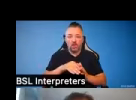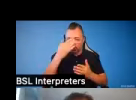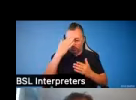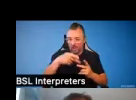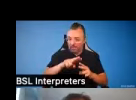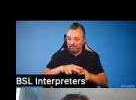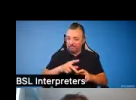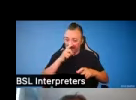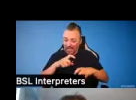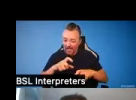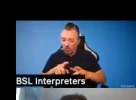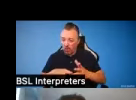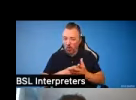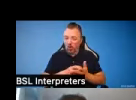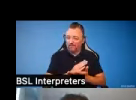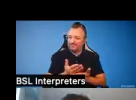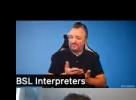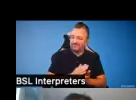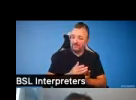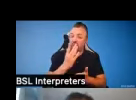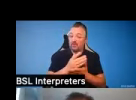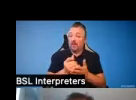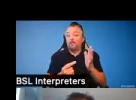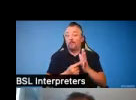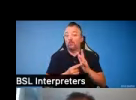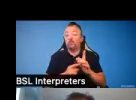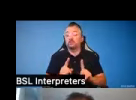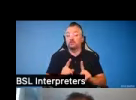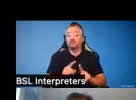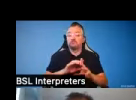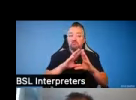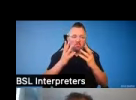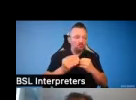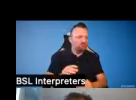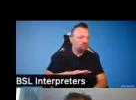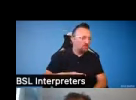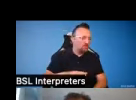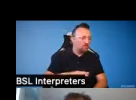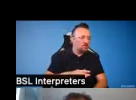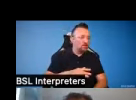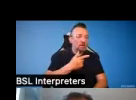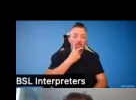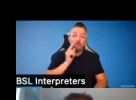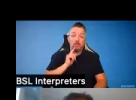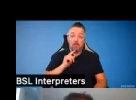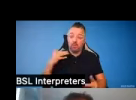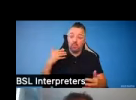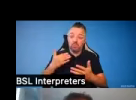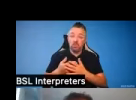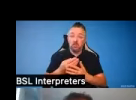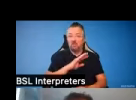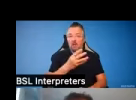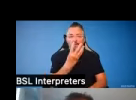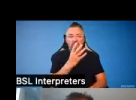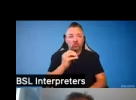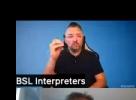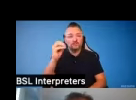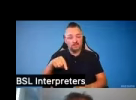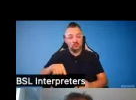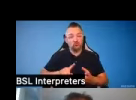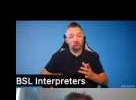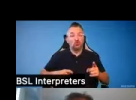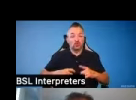routinely. It's really important to say that about 40% of people so far affected in the UK have been